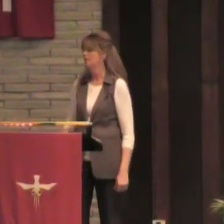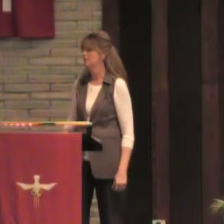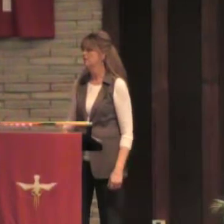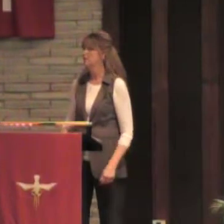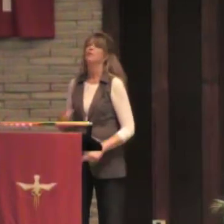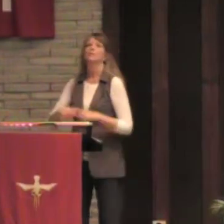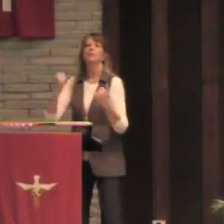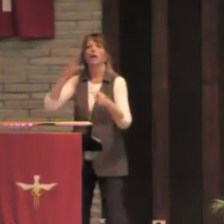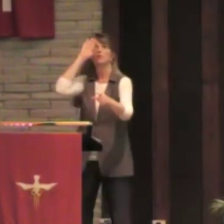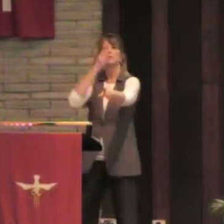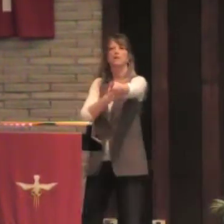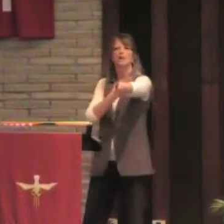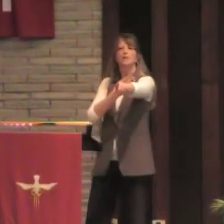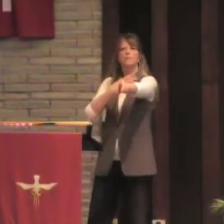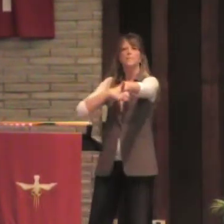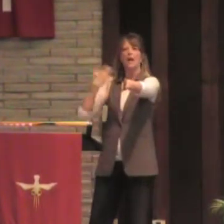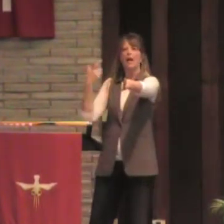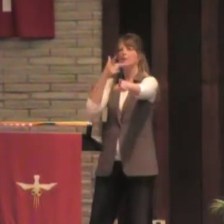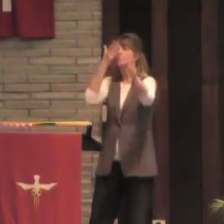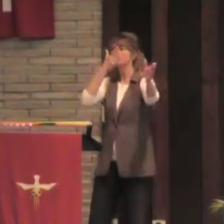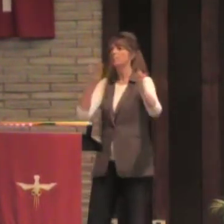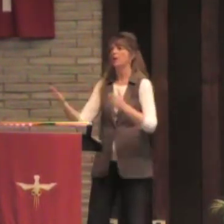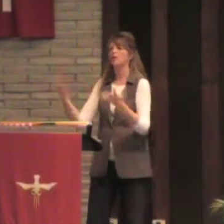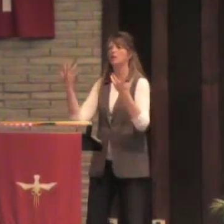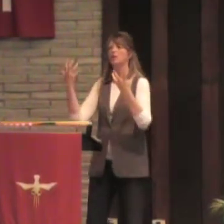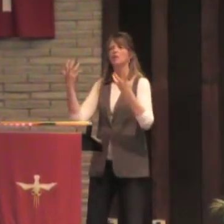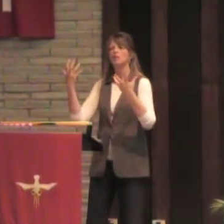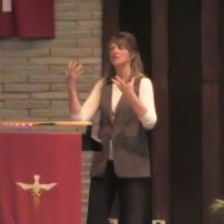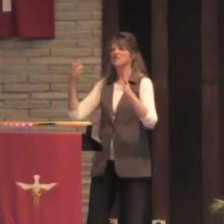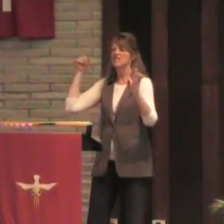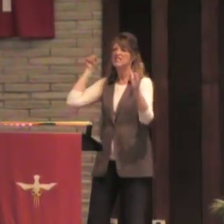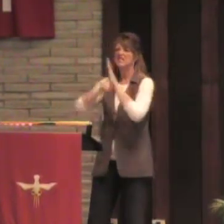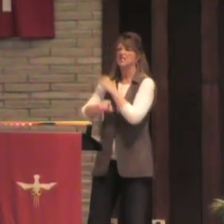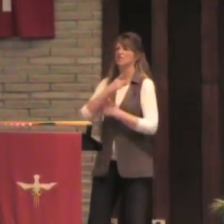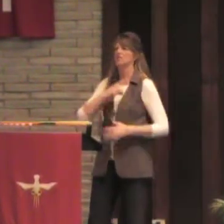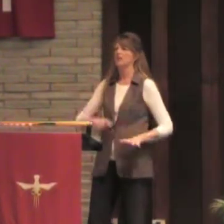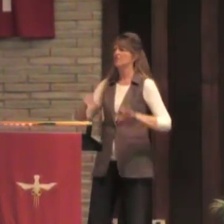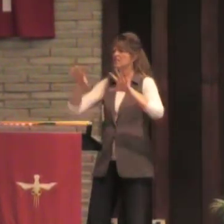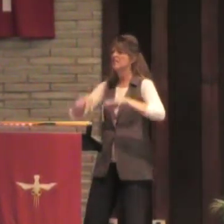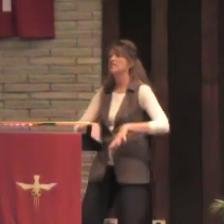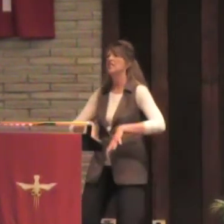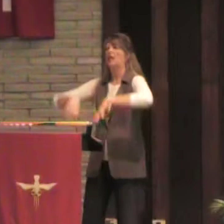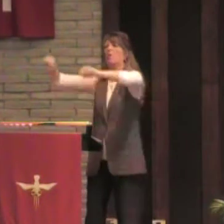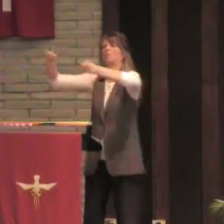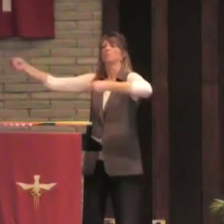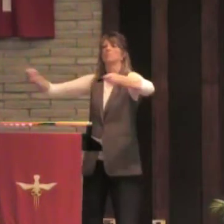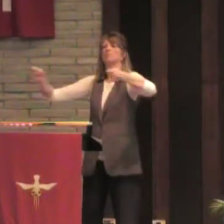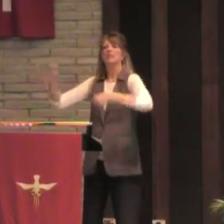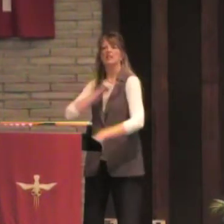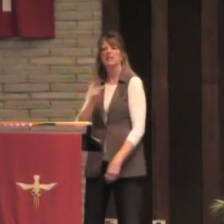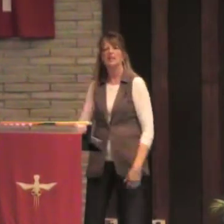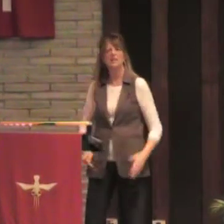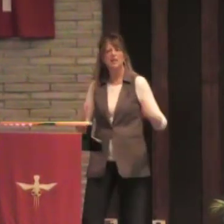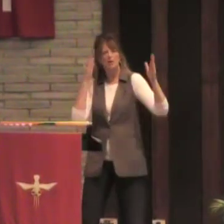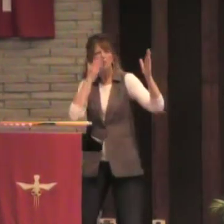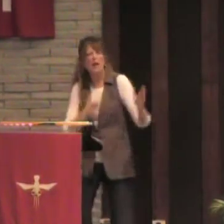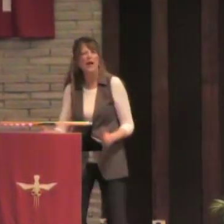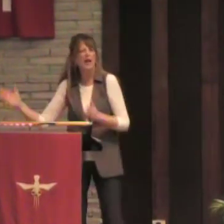And God loved King David, but now his son decided that he was going to kill his father and take over